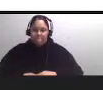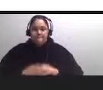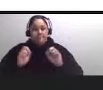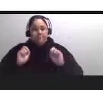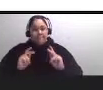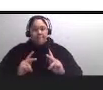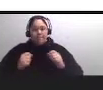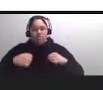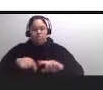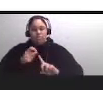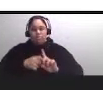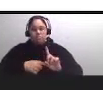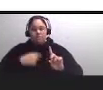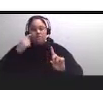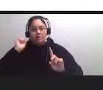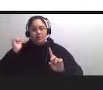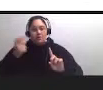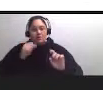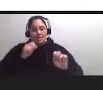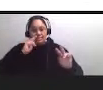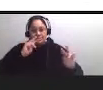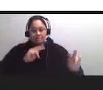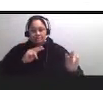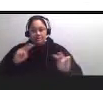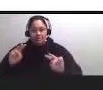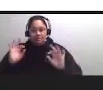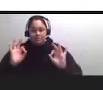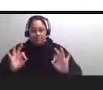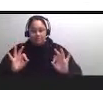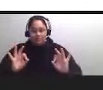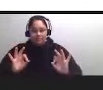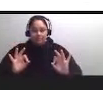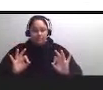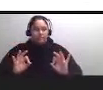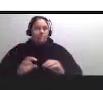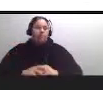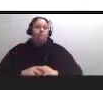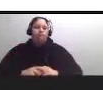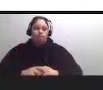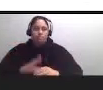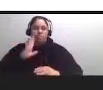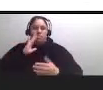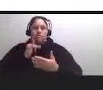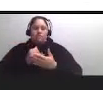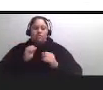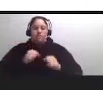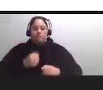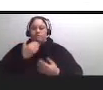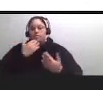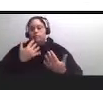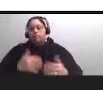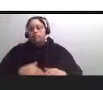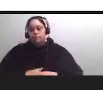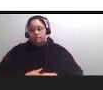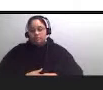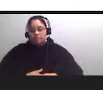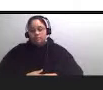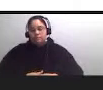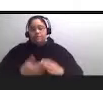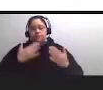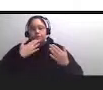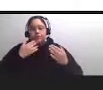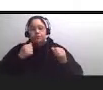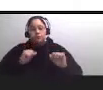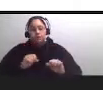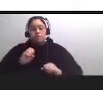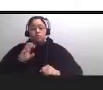Okay, Chairperson, I think everyone should be able to see it now. I can confirm. Thank you, Mr. Retief. Thank you,